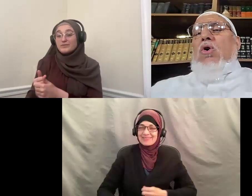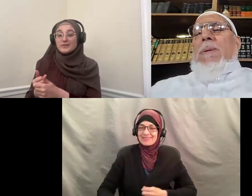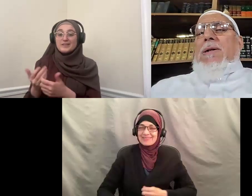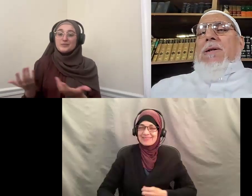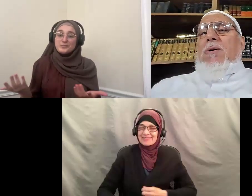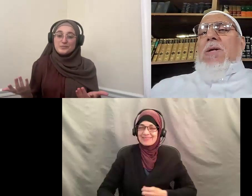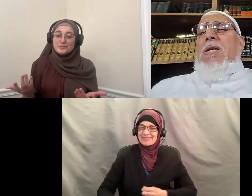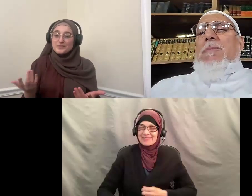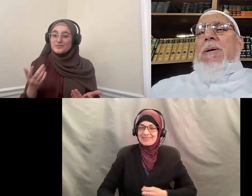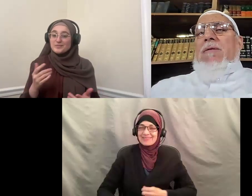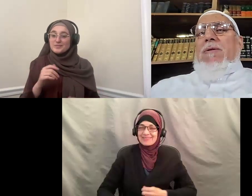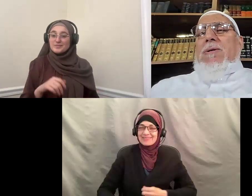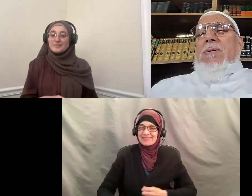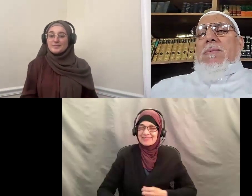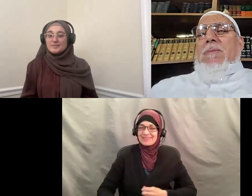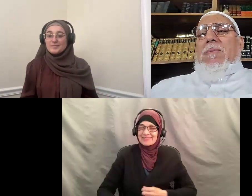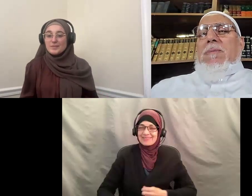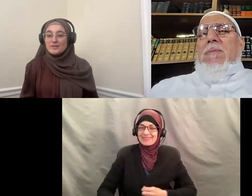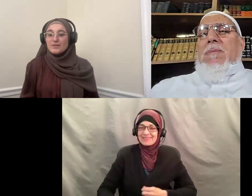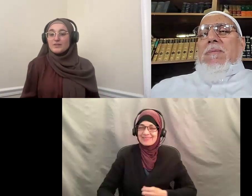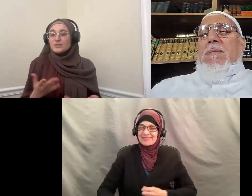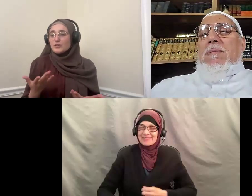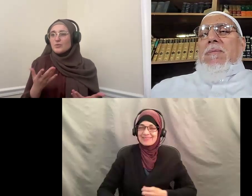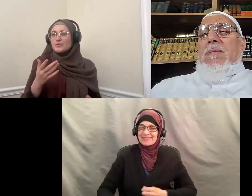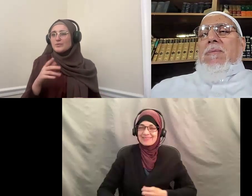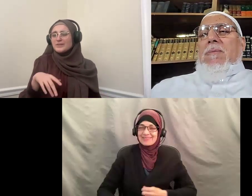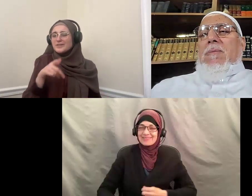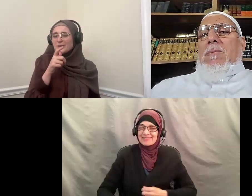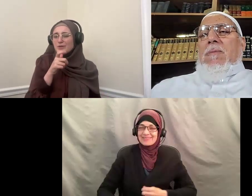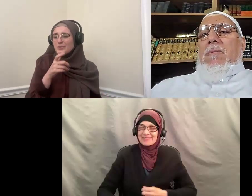or cooperating with the disbelievers.